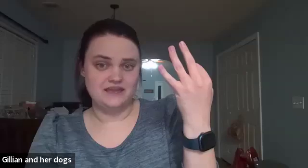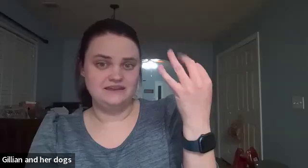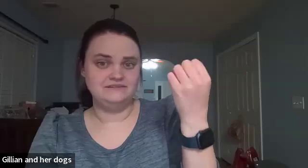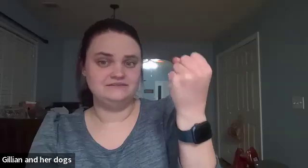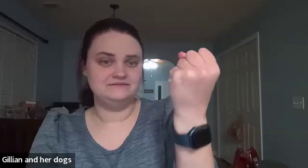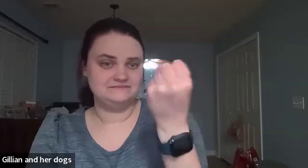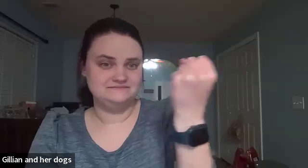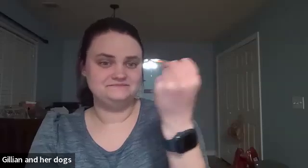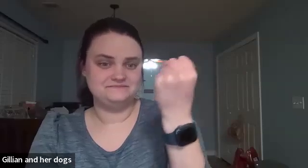Saturday,